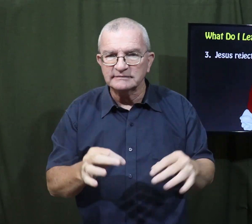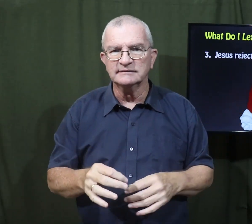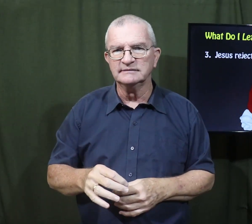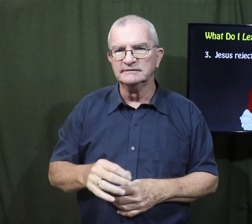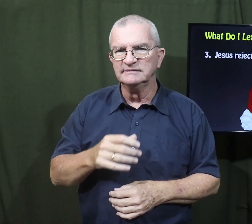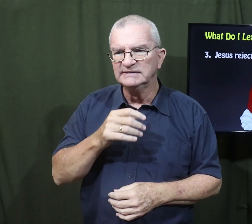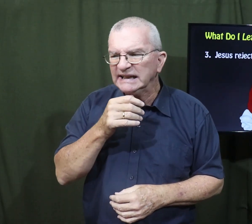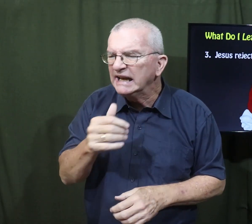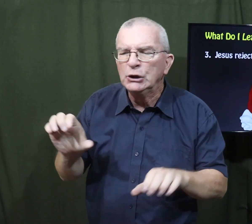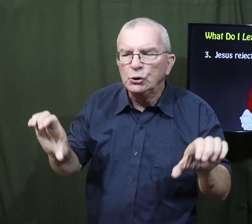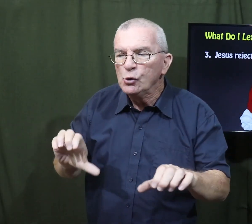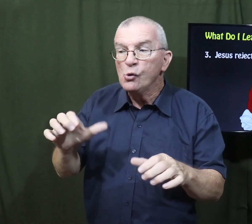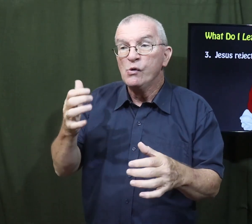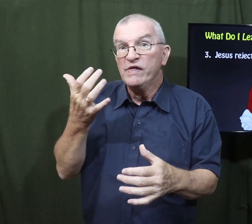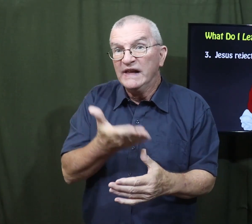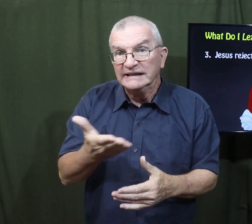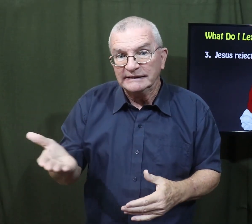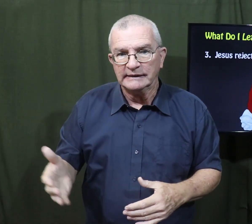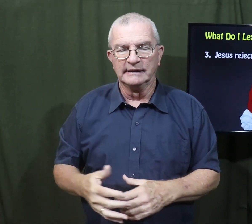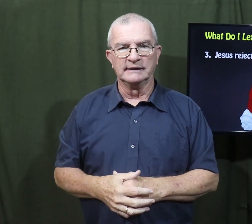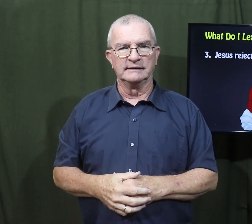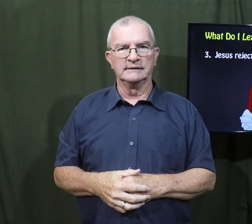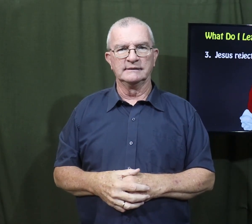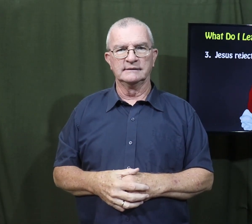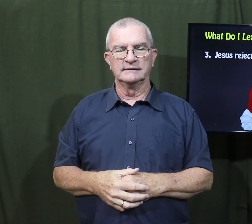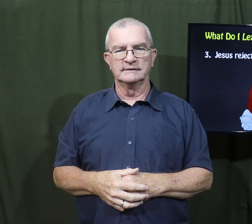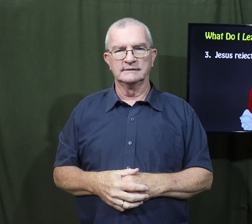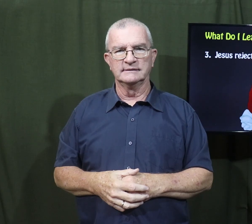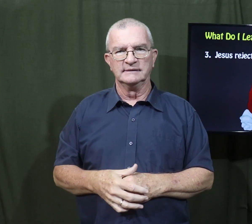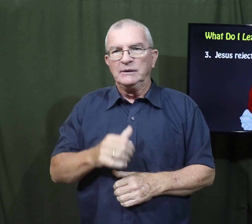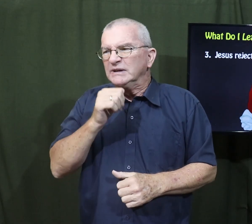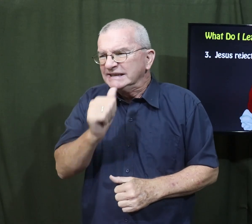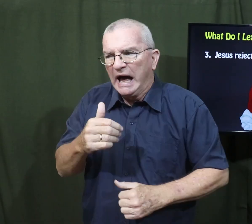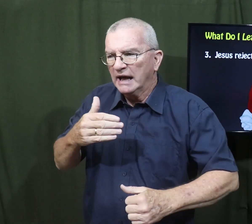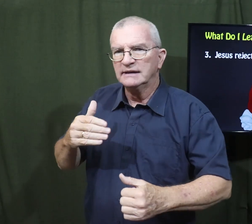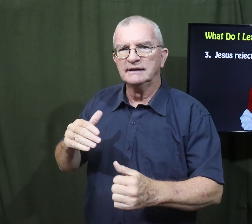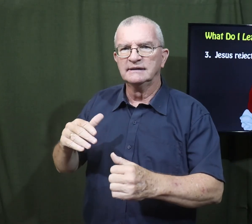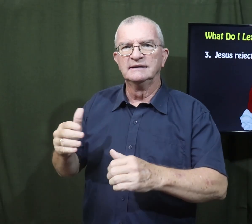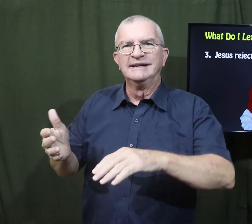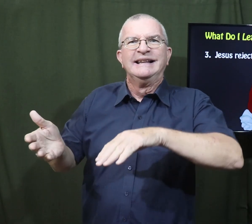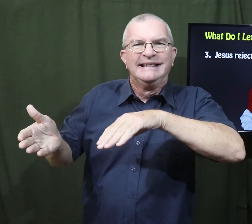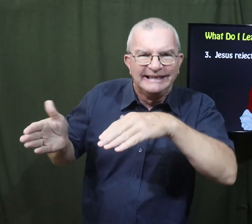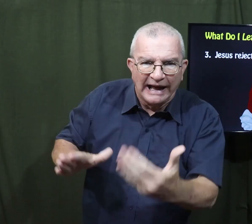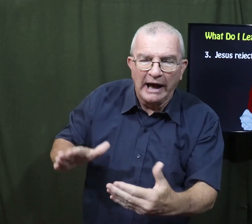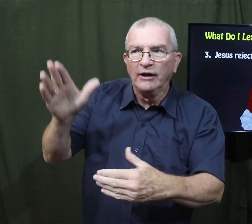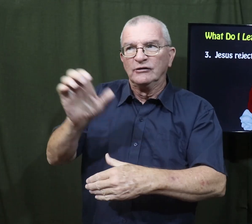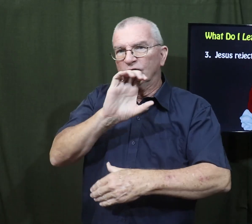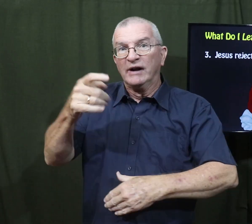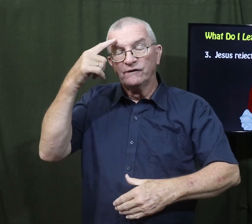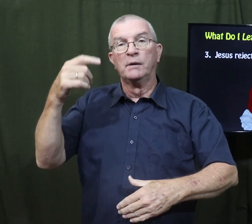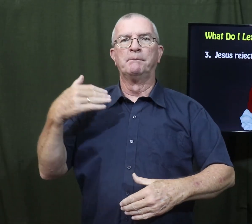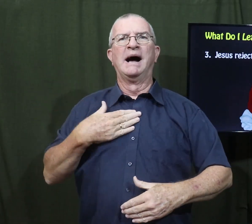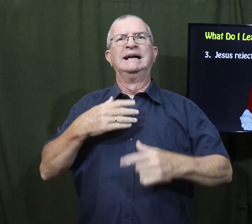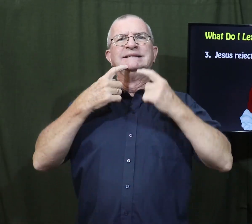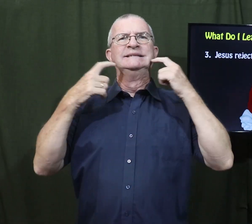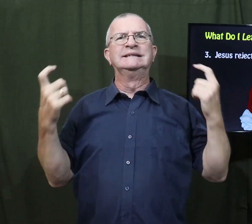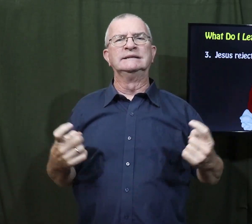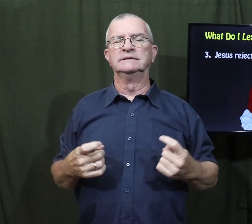Saying that He didn't say that or didn't do that. He didn't die on the cross for my sins.